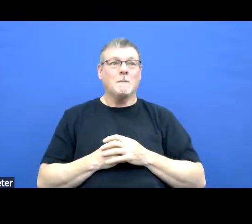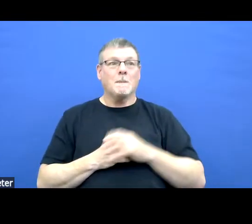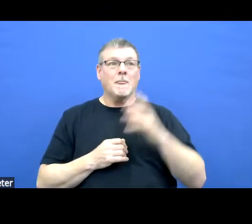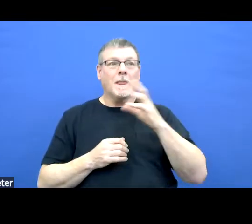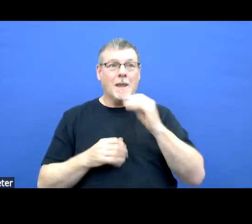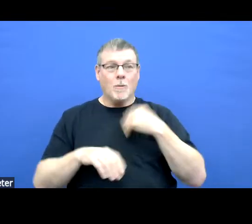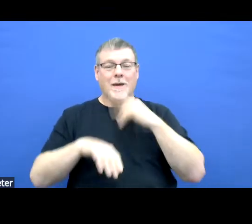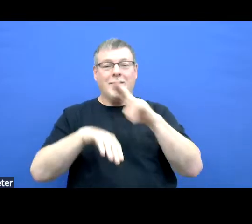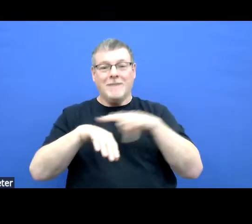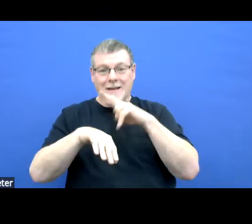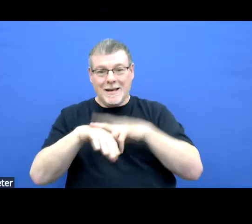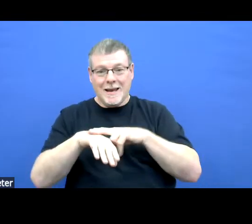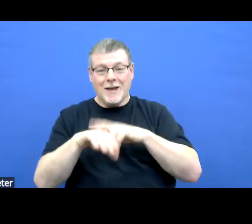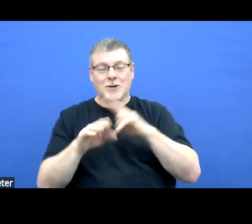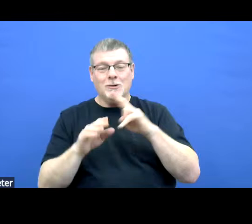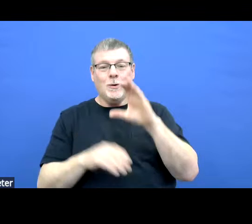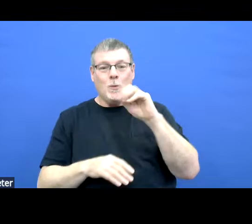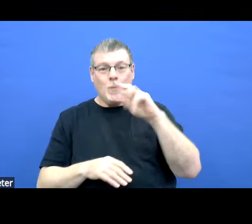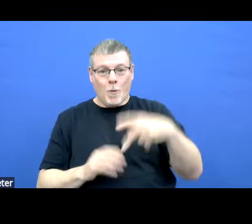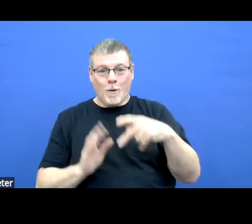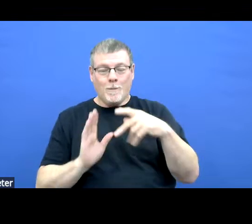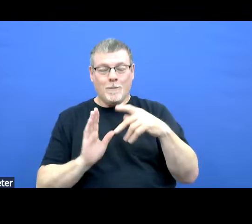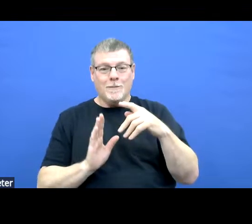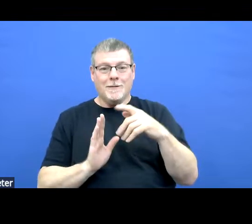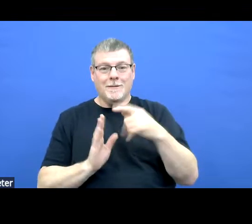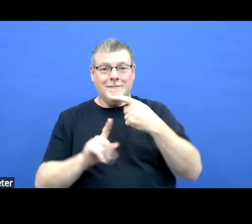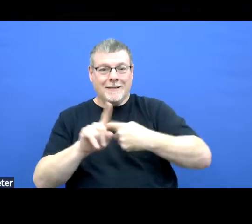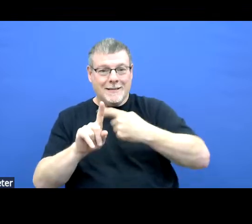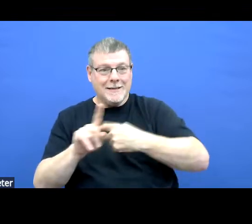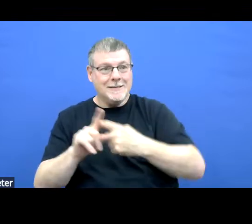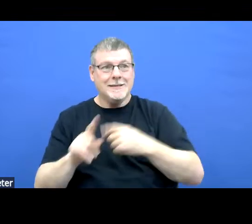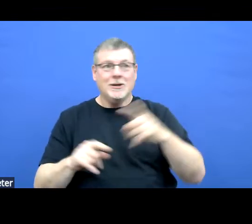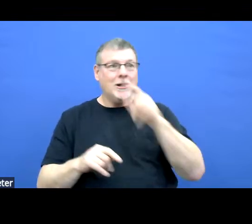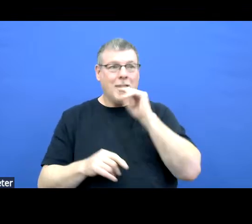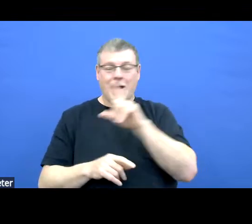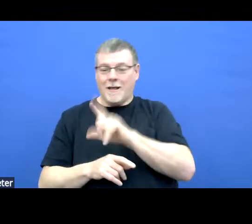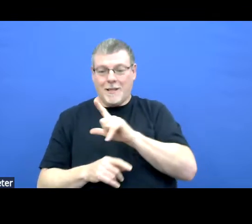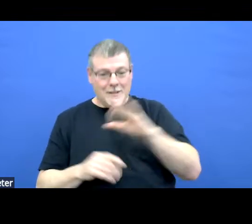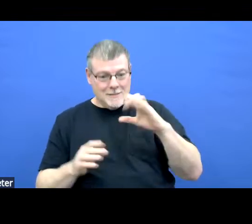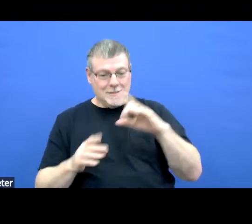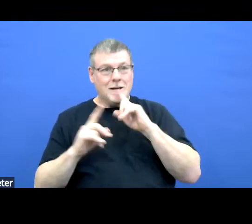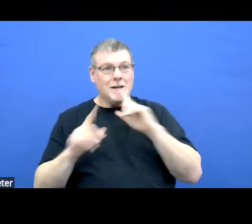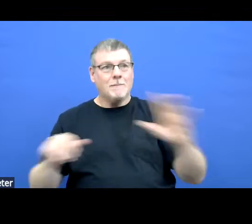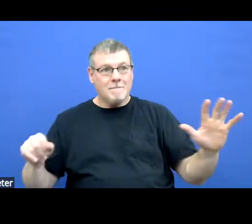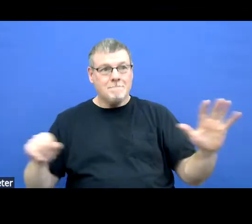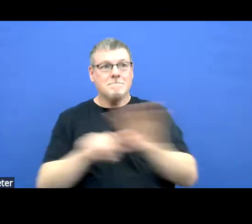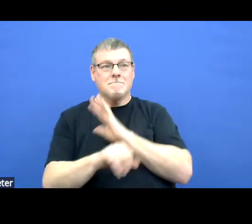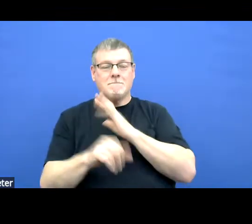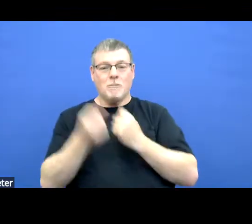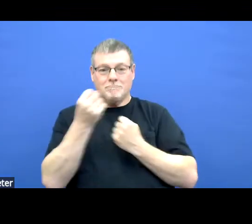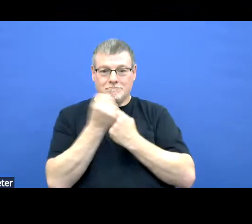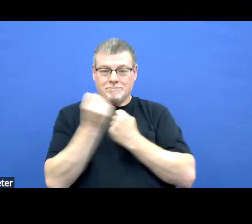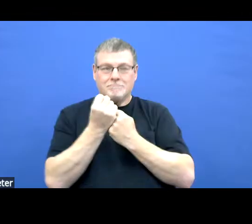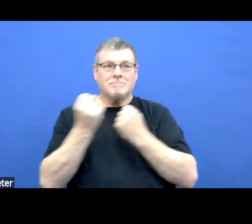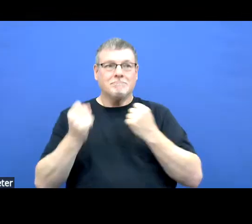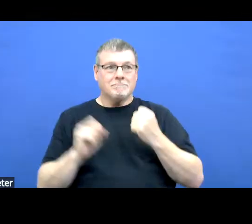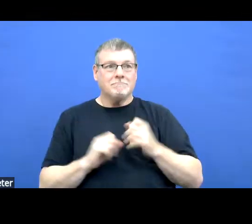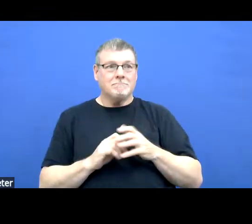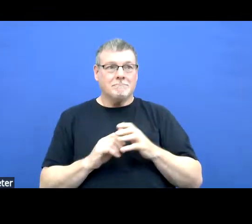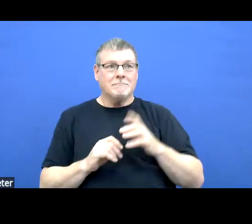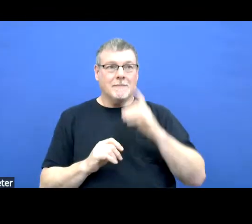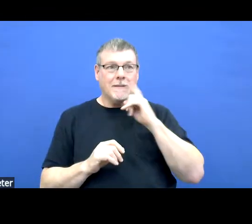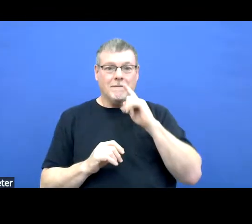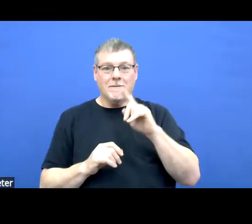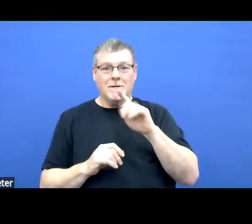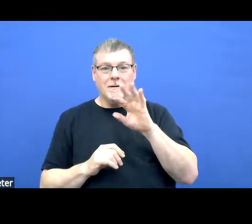national corporate leases, so you're not getting like a local LLC. You're getting the full faith and backing of a